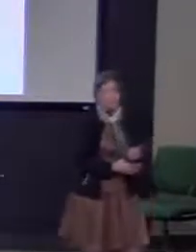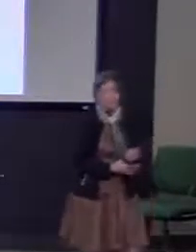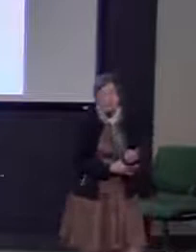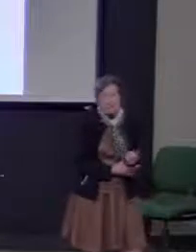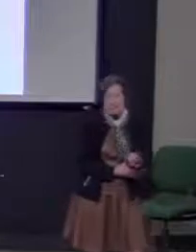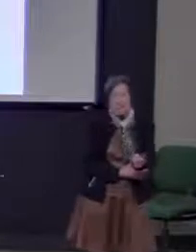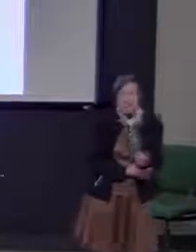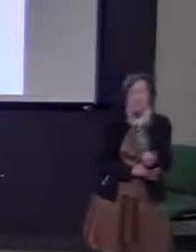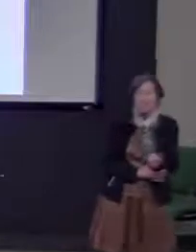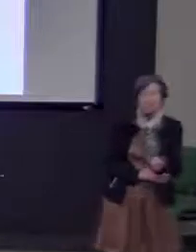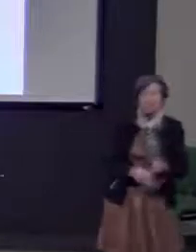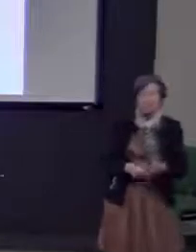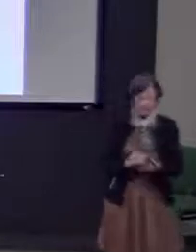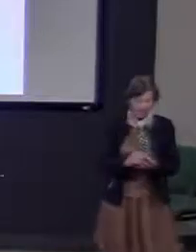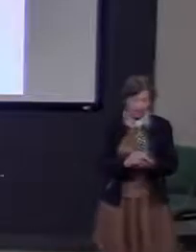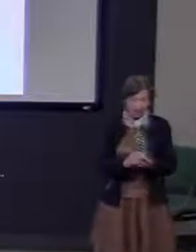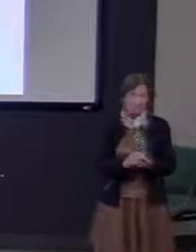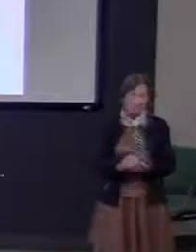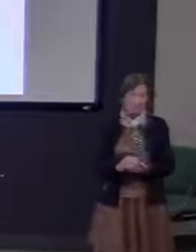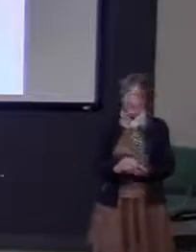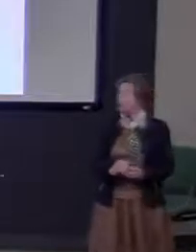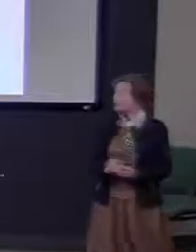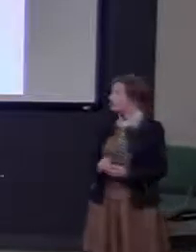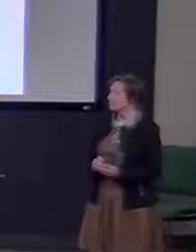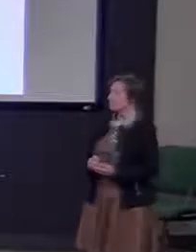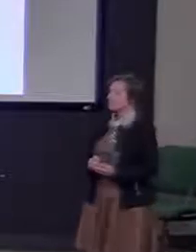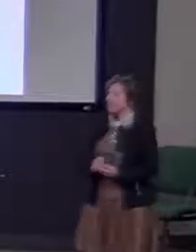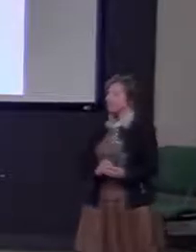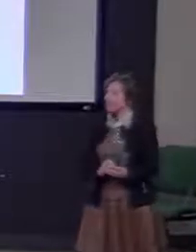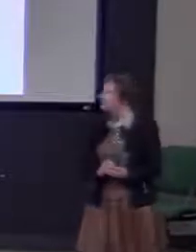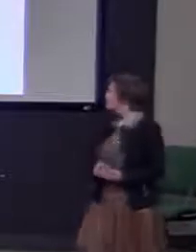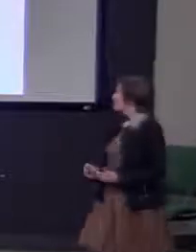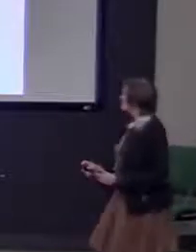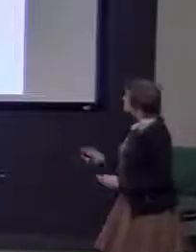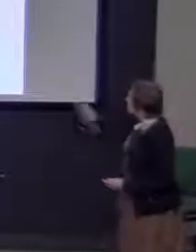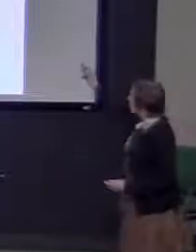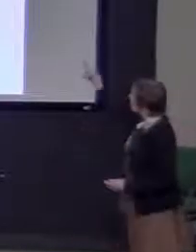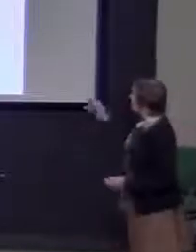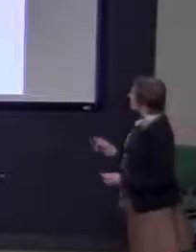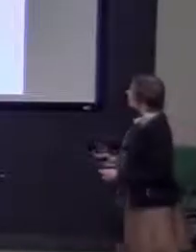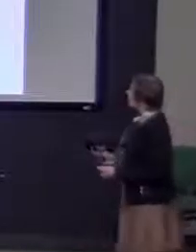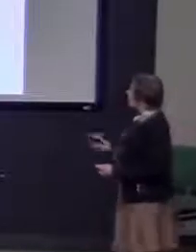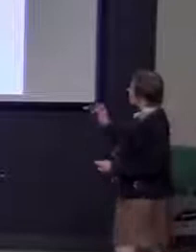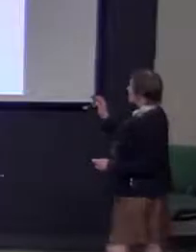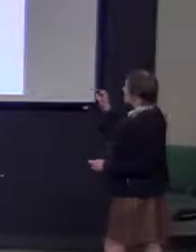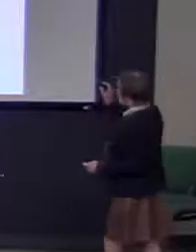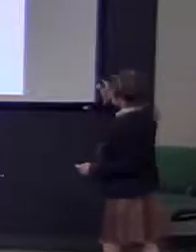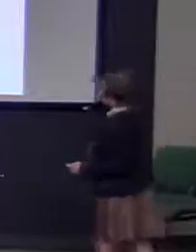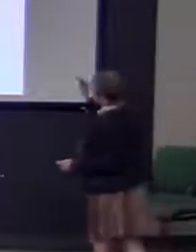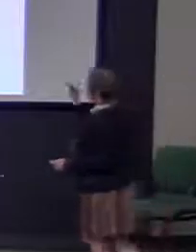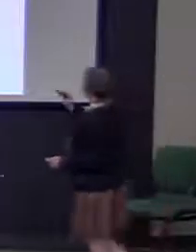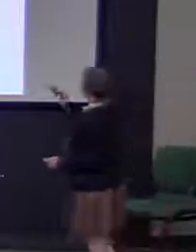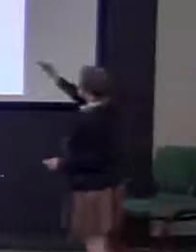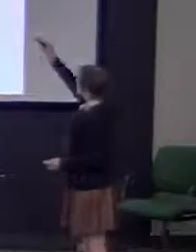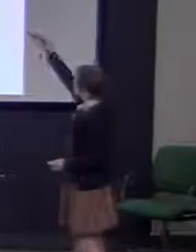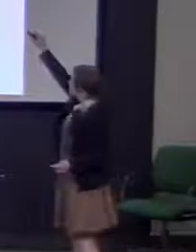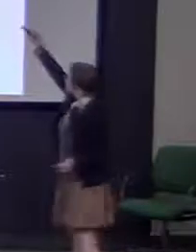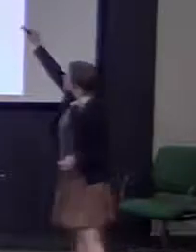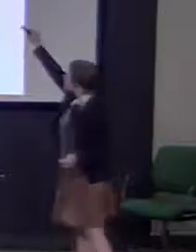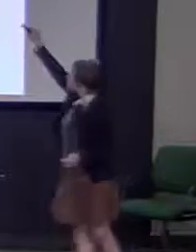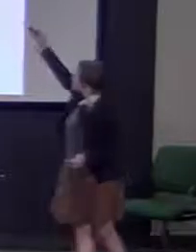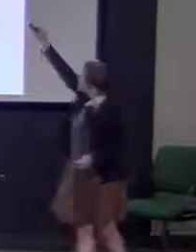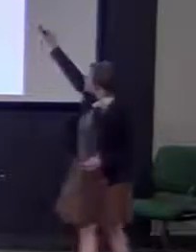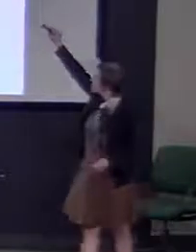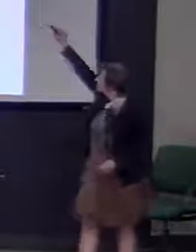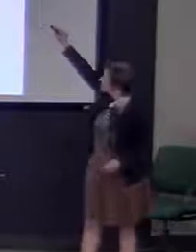really didn't care much about how it was applied. On the upper right-hand quadrant,